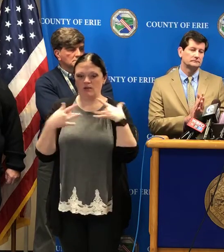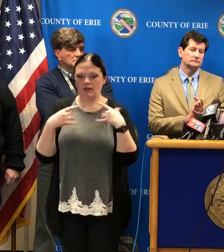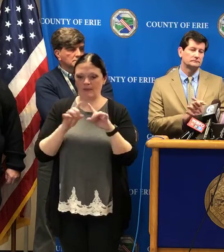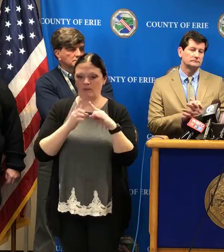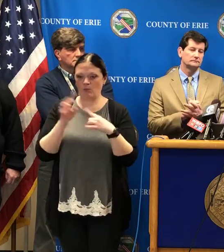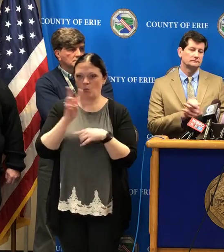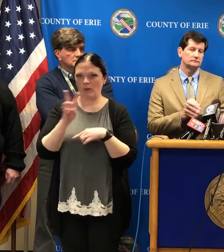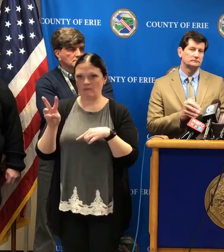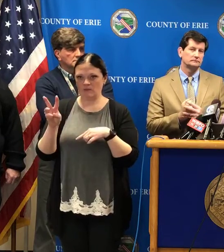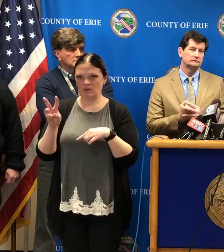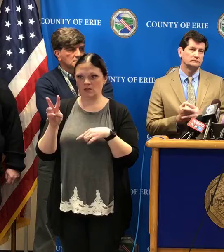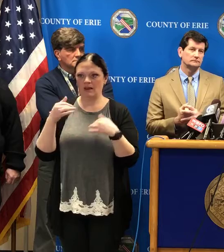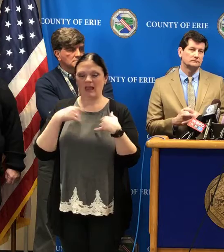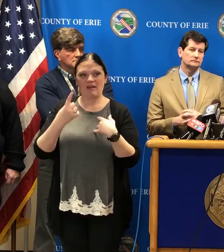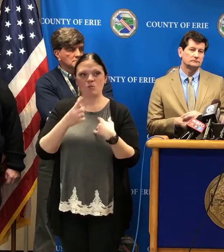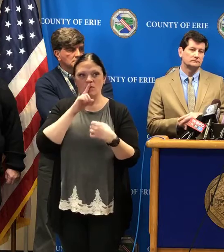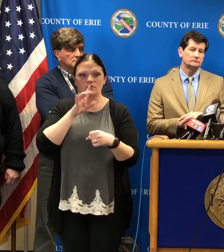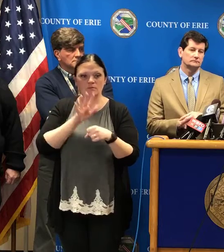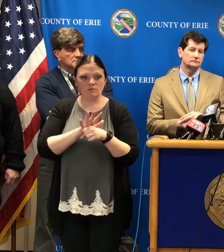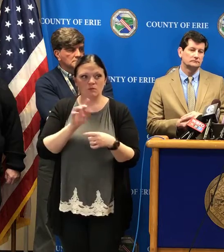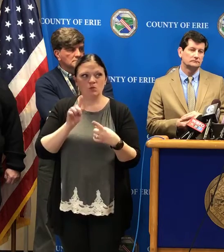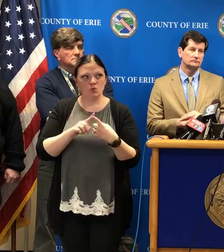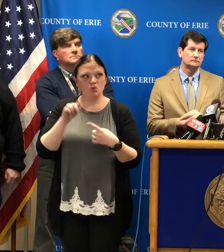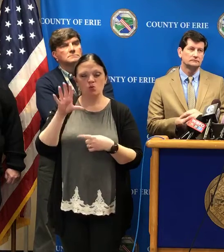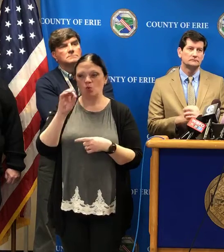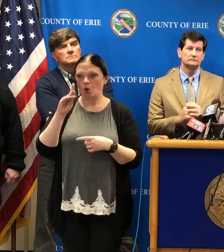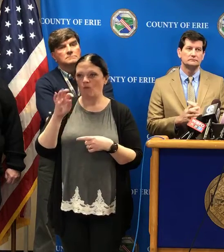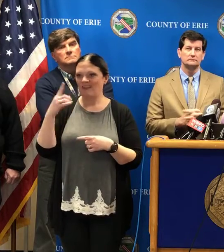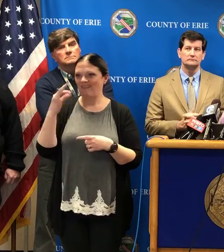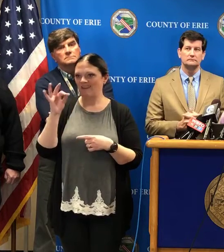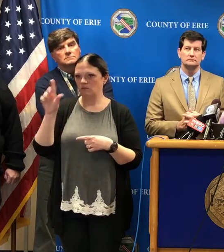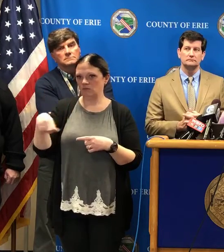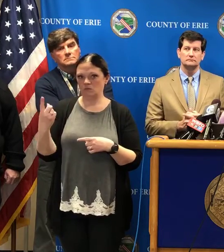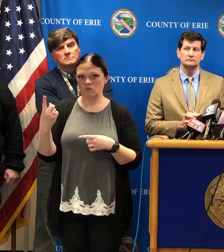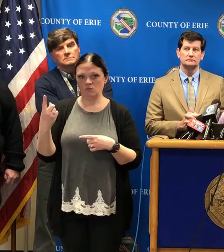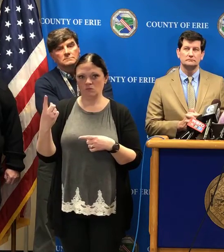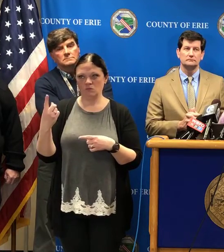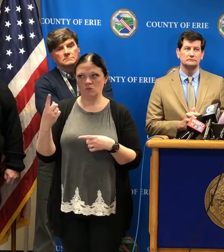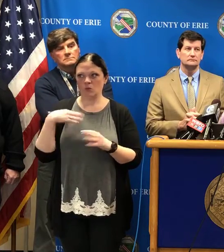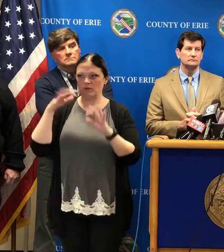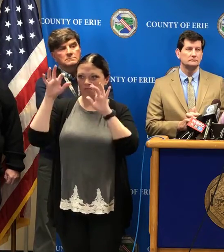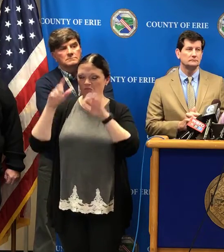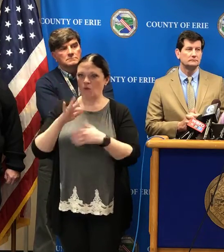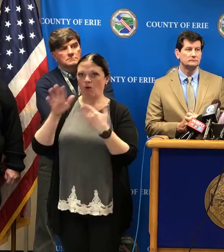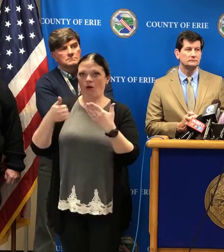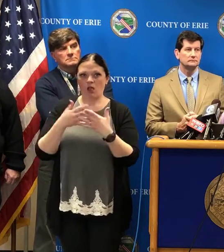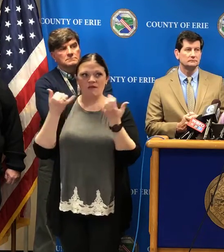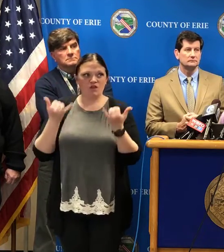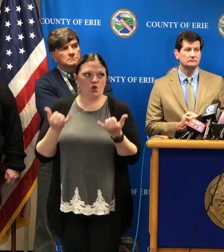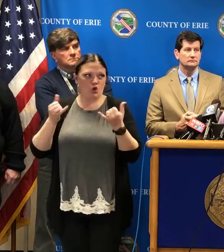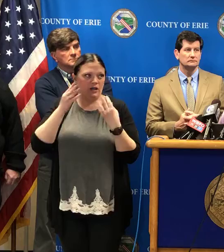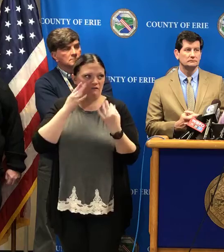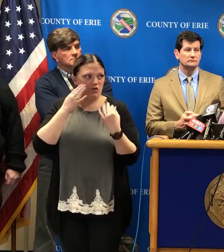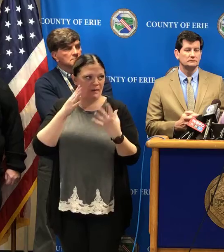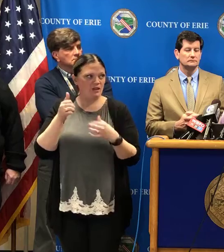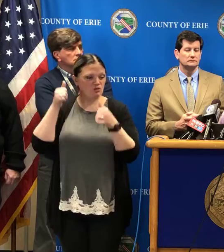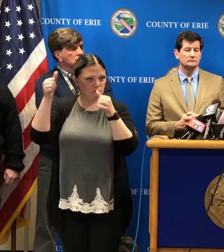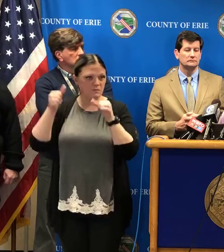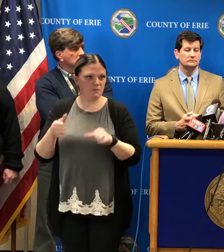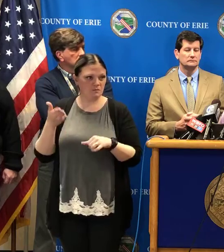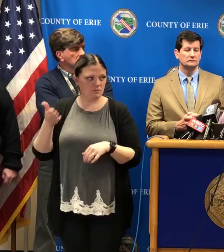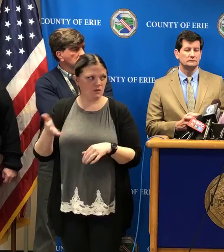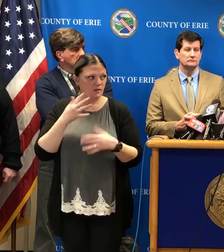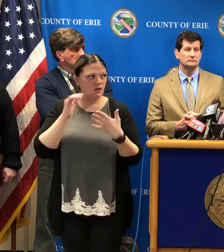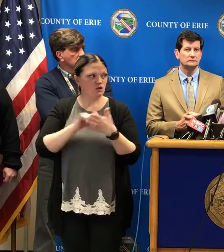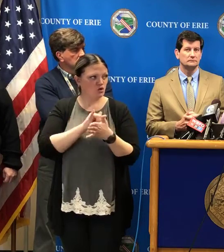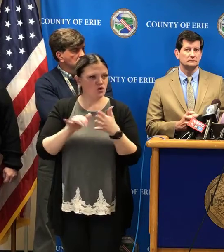have a website devoted just to COVID-19, and we put all the most current information up there. And also the New